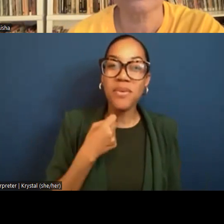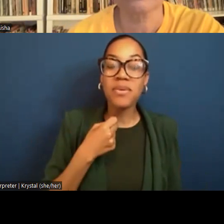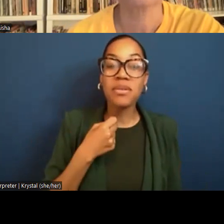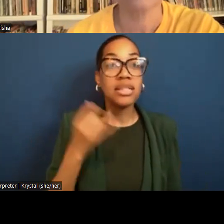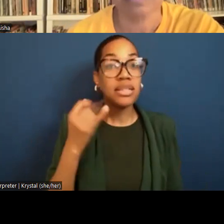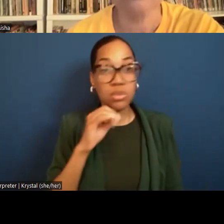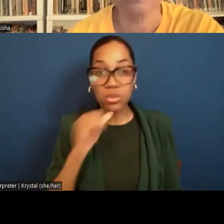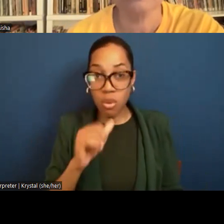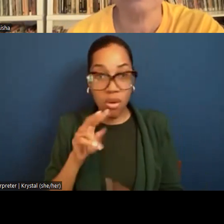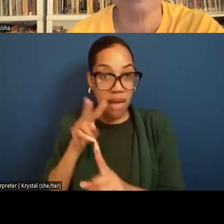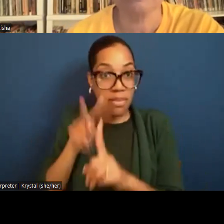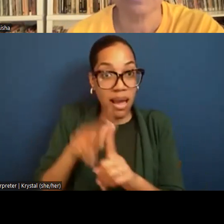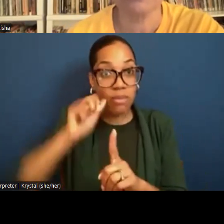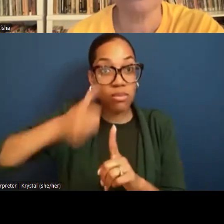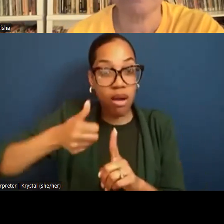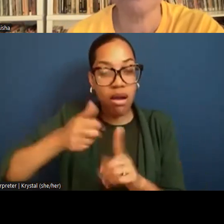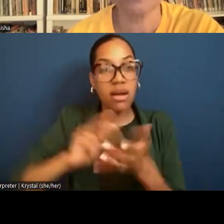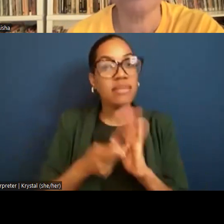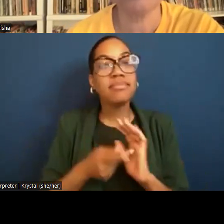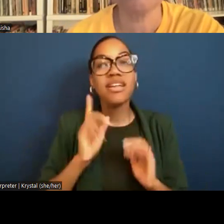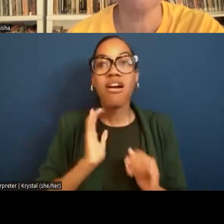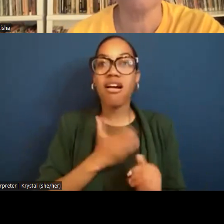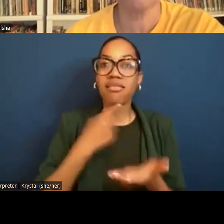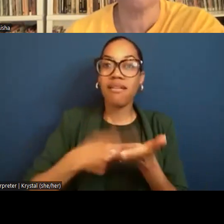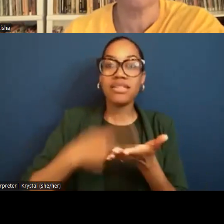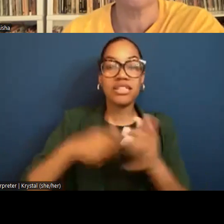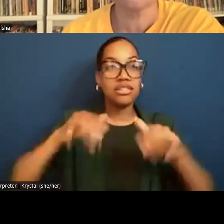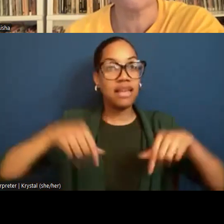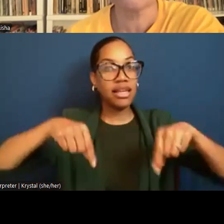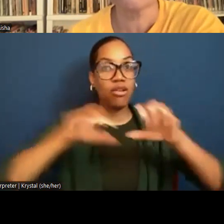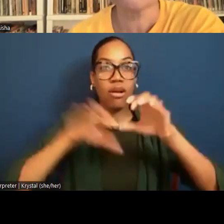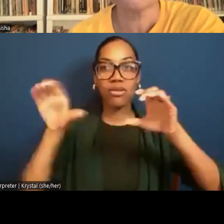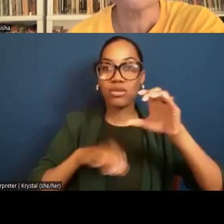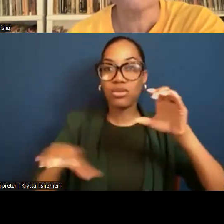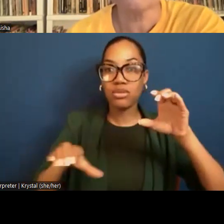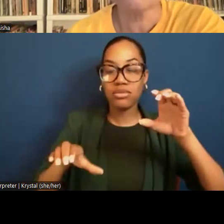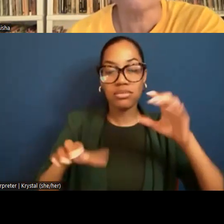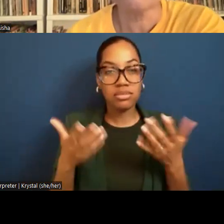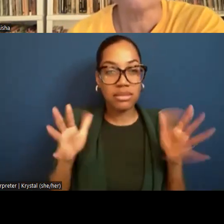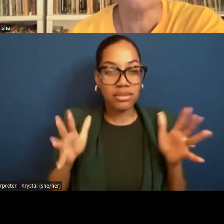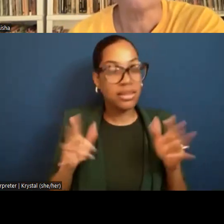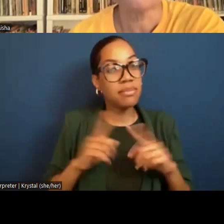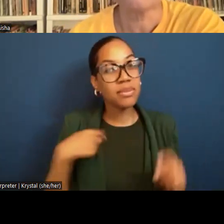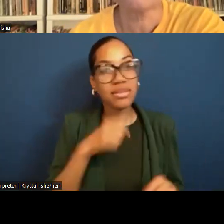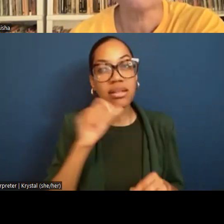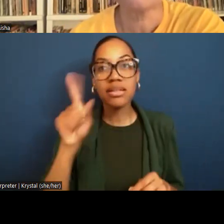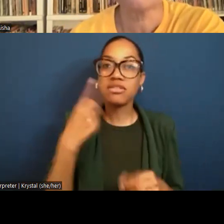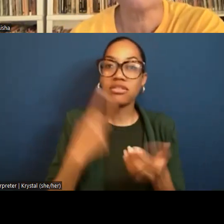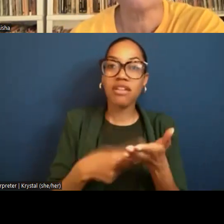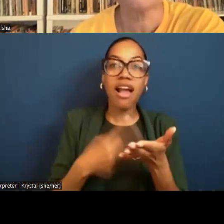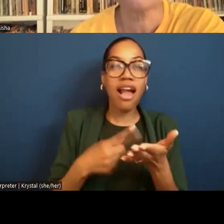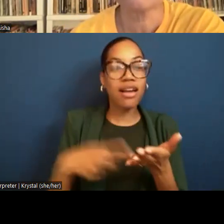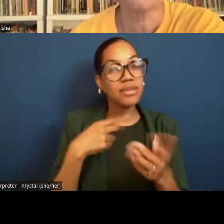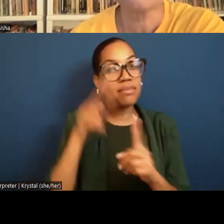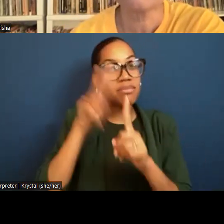stay here on Zoom, on YouTube, right? And that's not why we're here. And so I think what I will just say before I